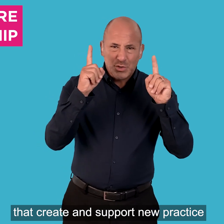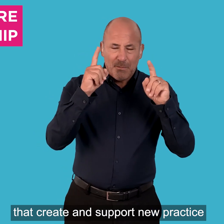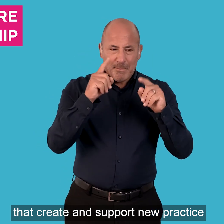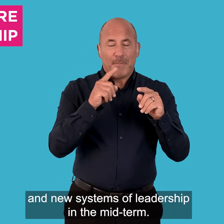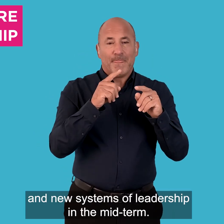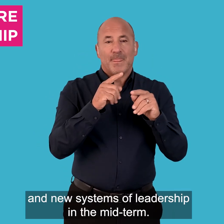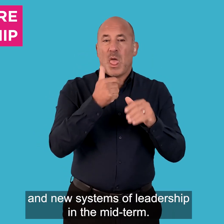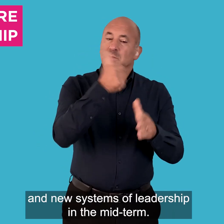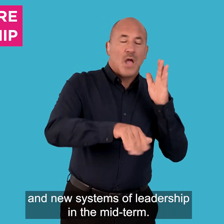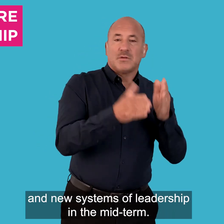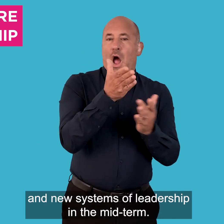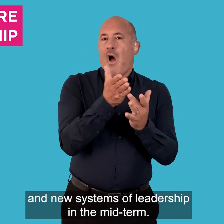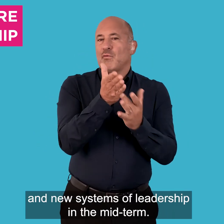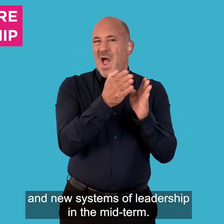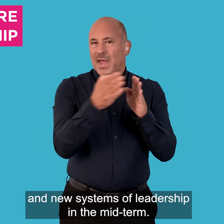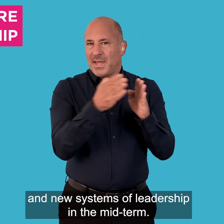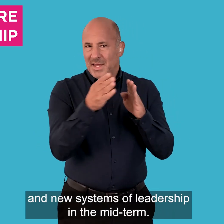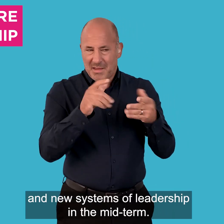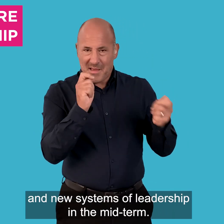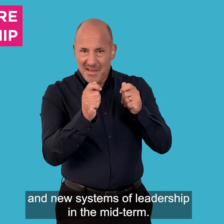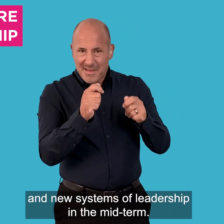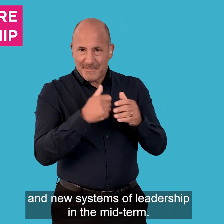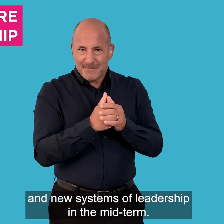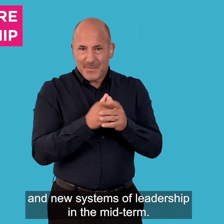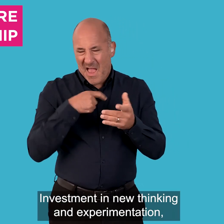practice and new systems of leadership in the midterm.